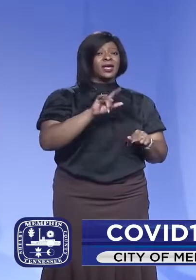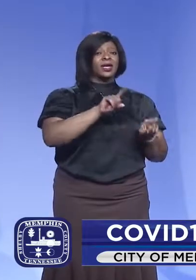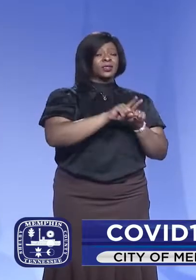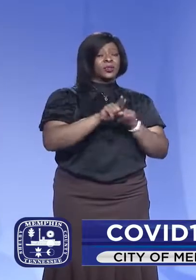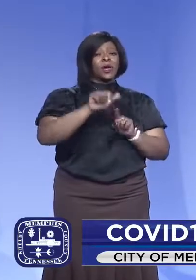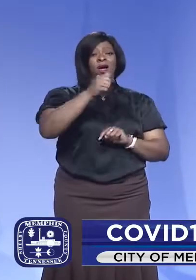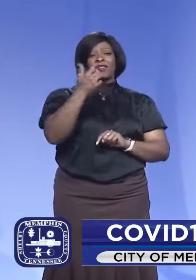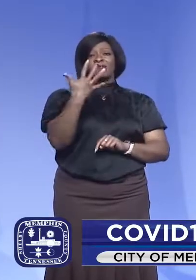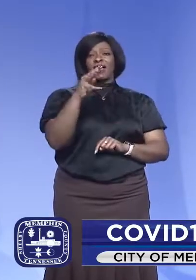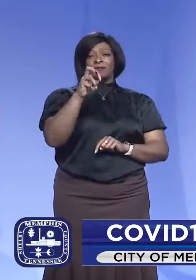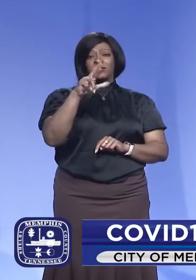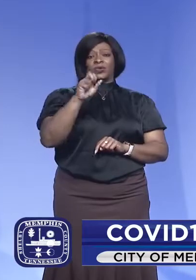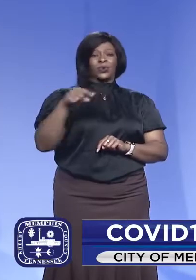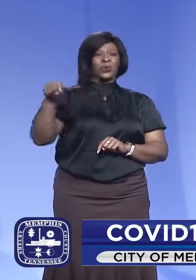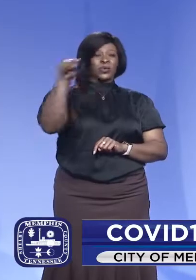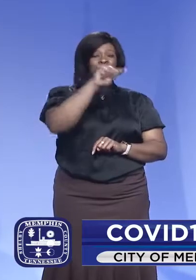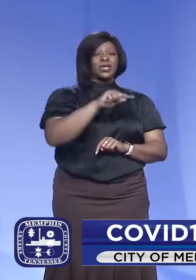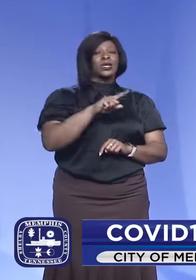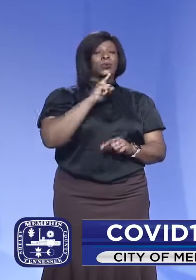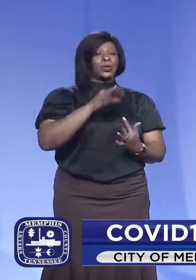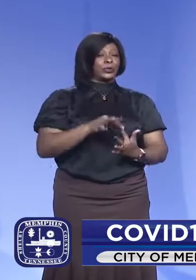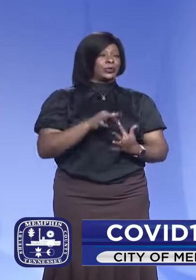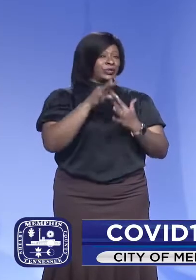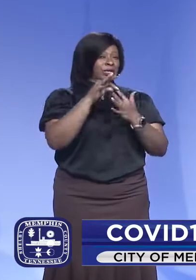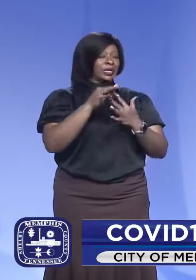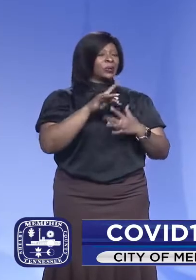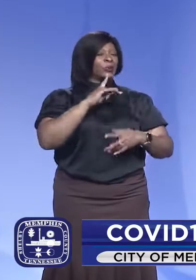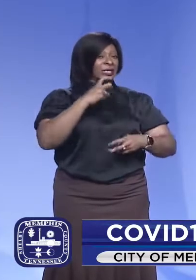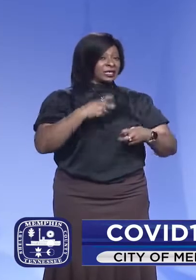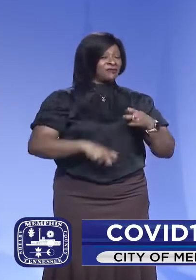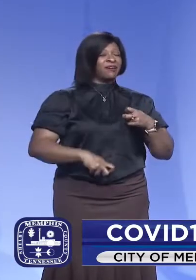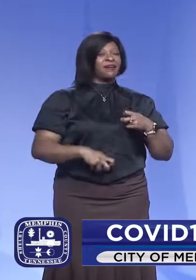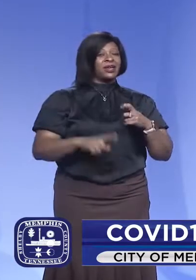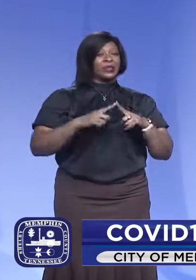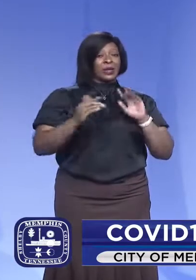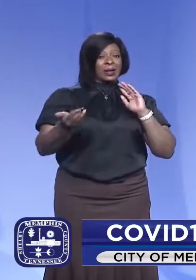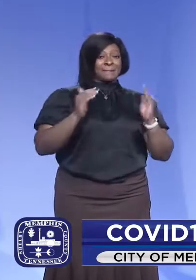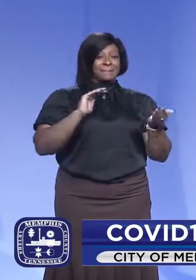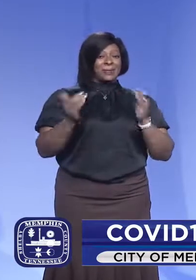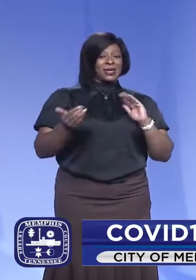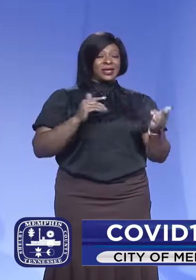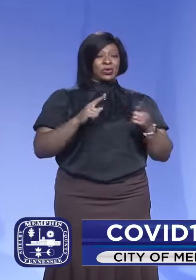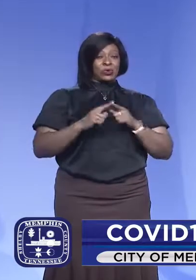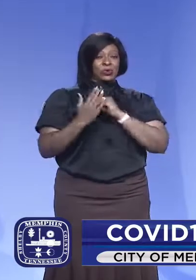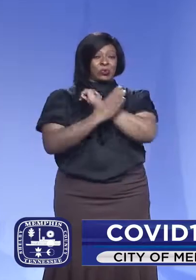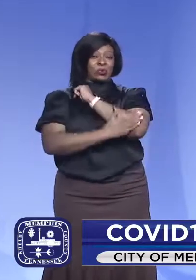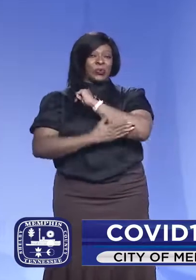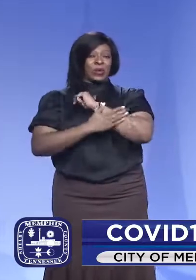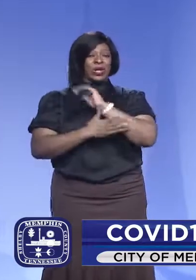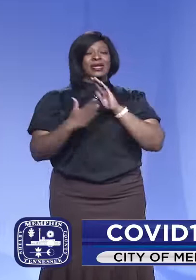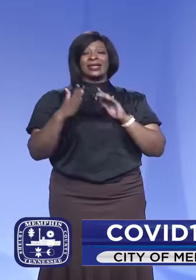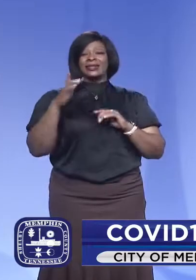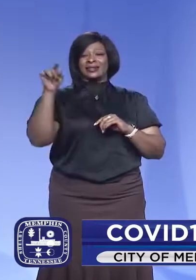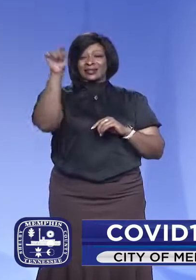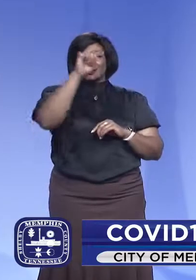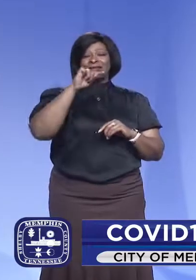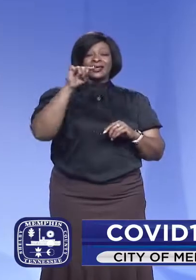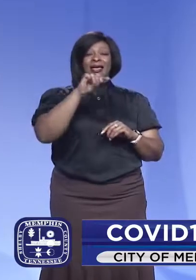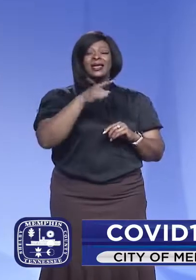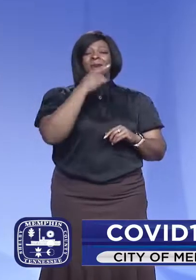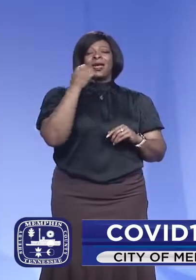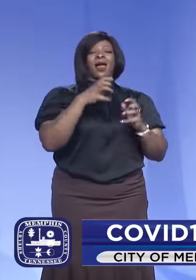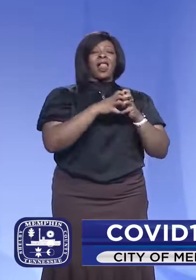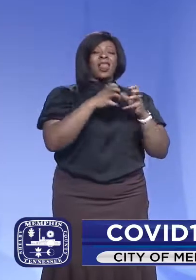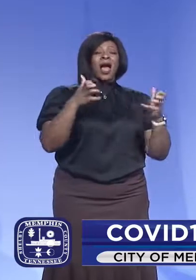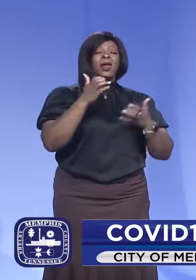other 5 metros are a little bit unique, and so it's difficult to compare us, say, to the rural counties. And the reason I'm saying that is a